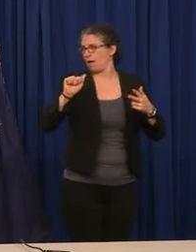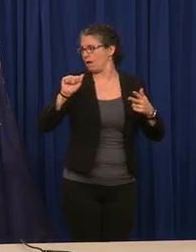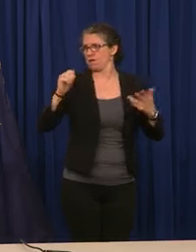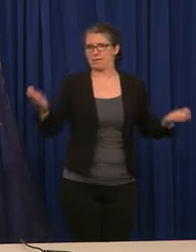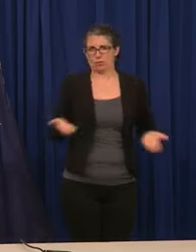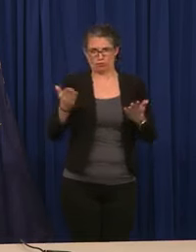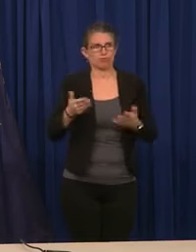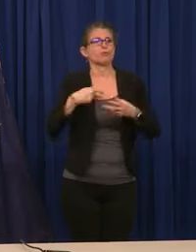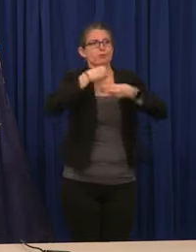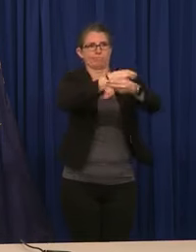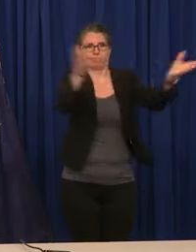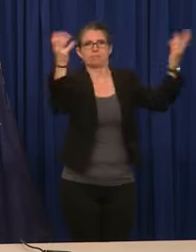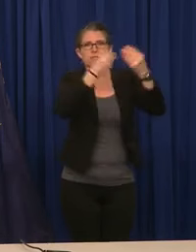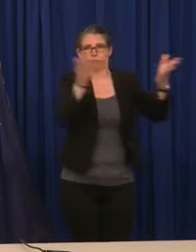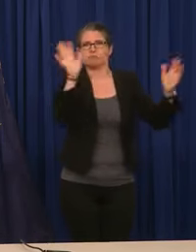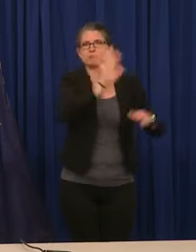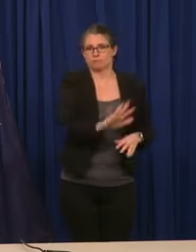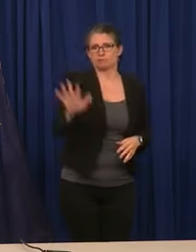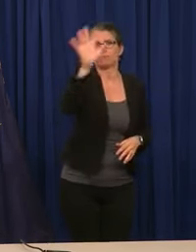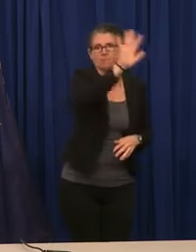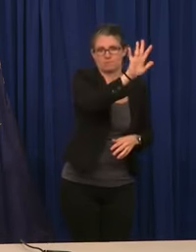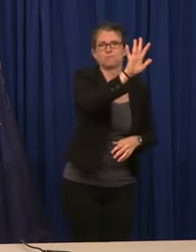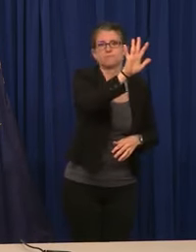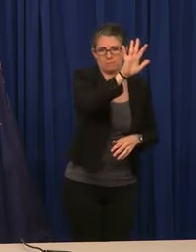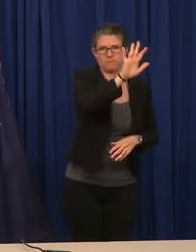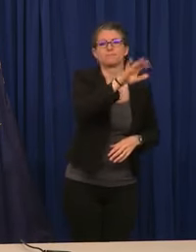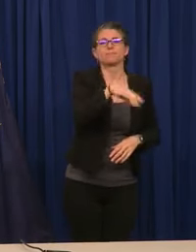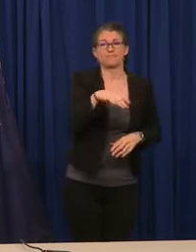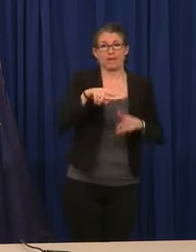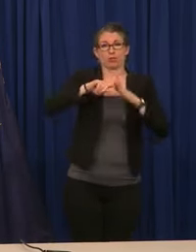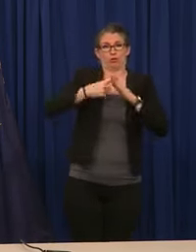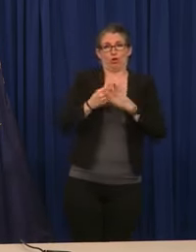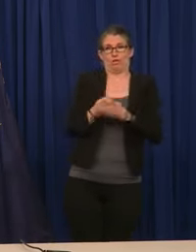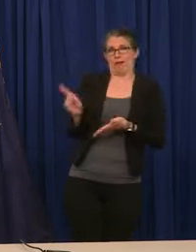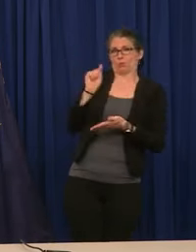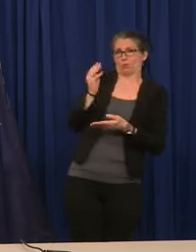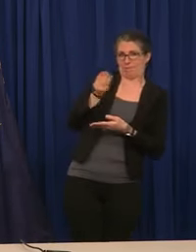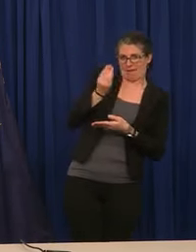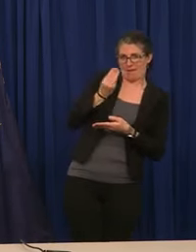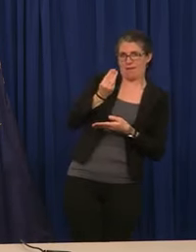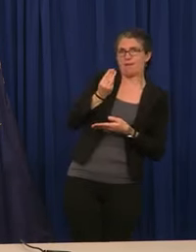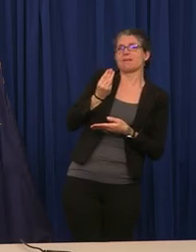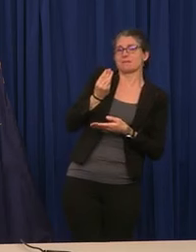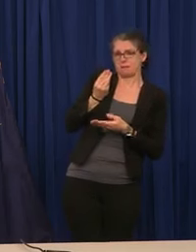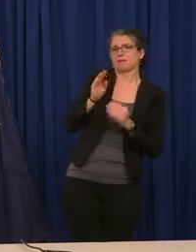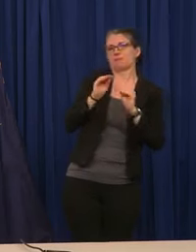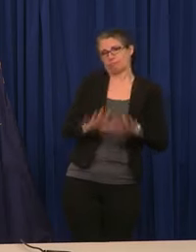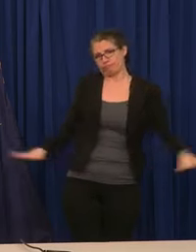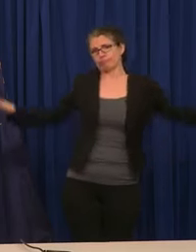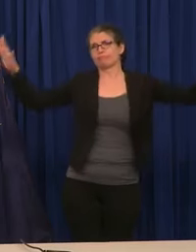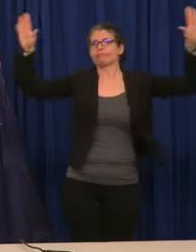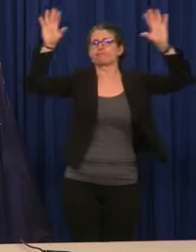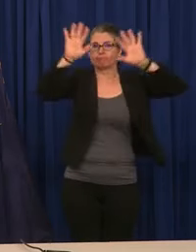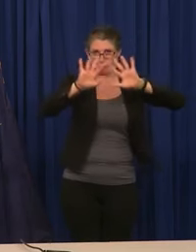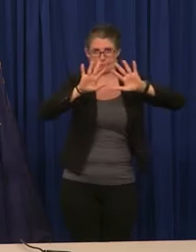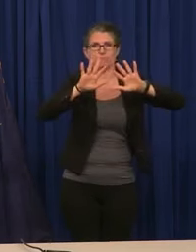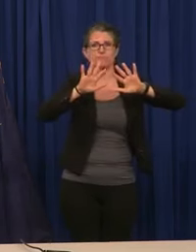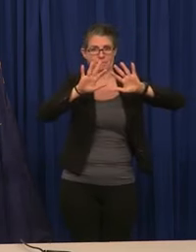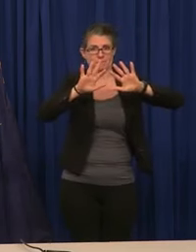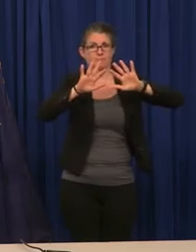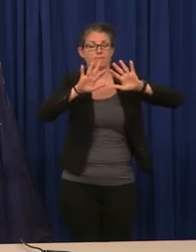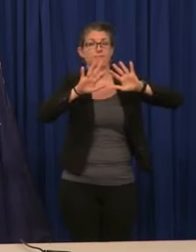on Monday. But in the recent days, Maine CDC has received larger shipments of